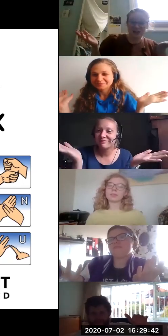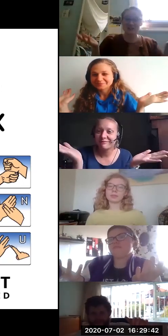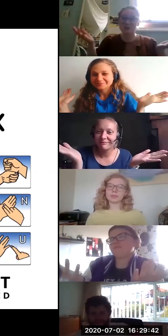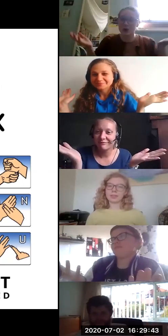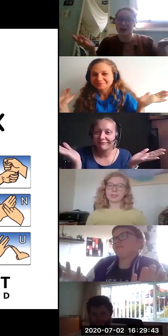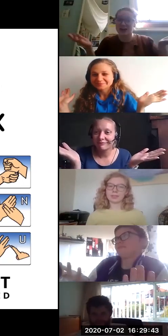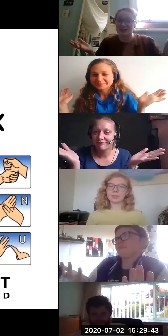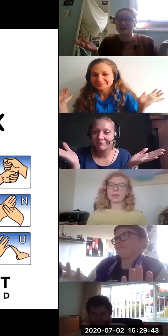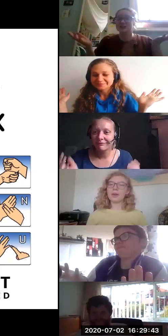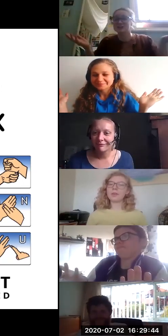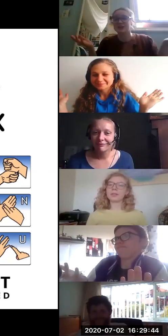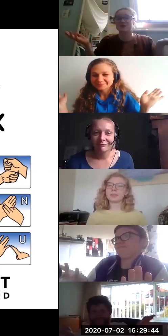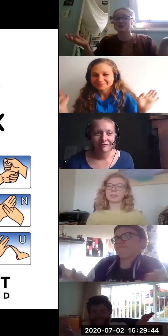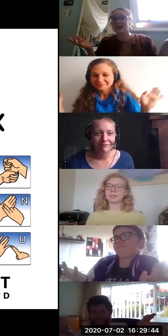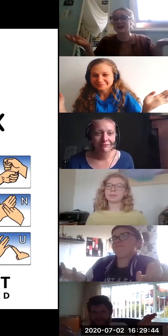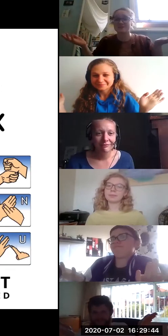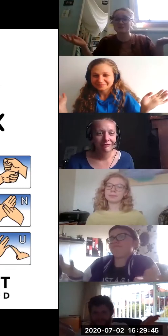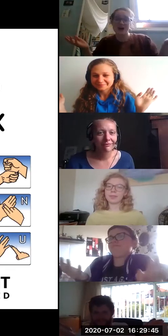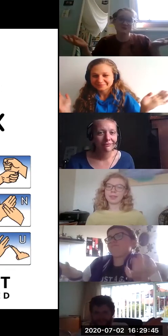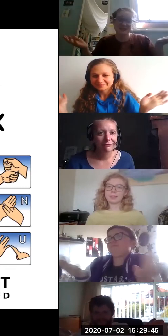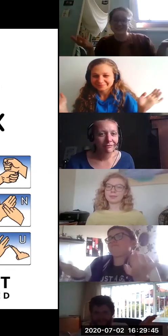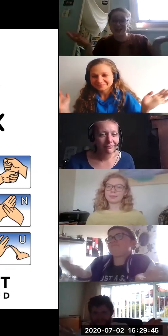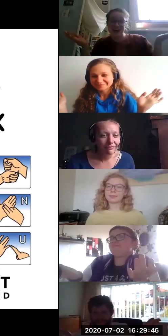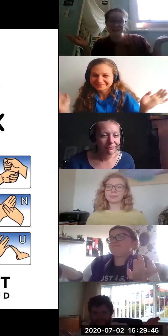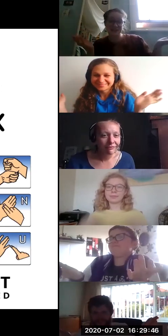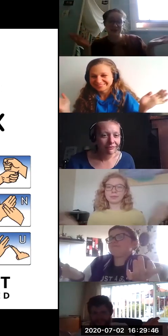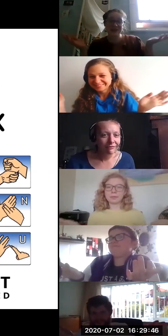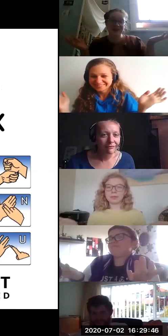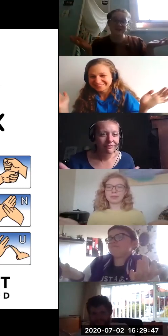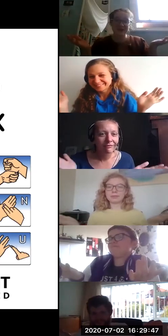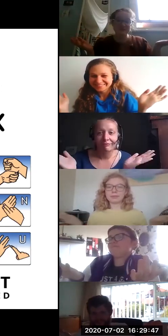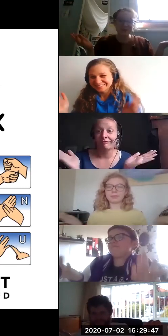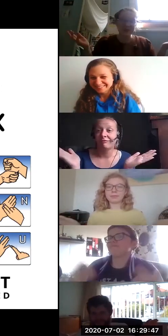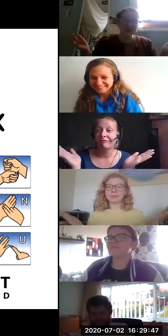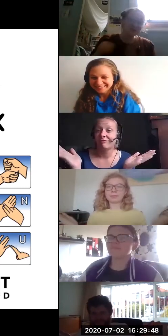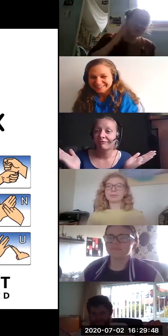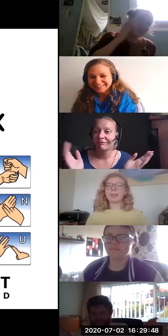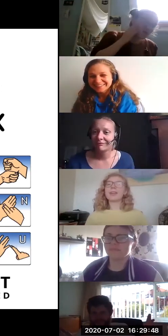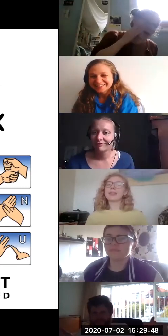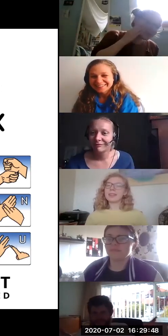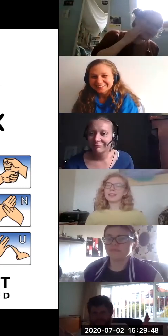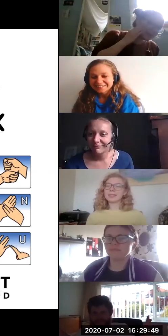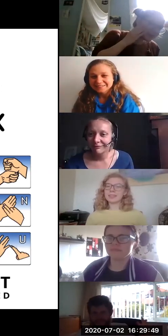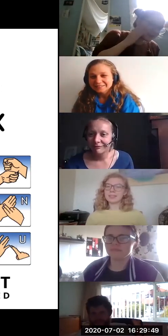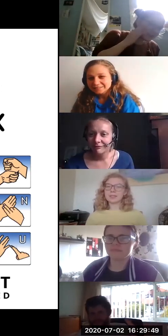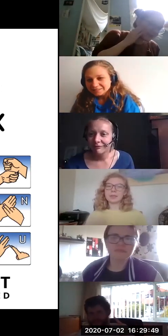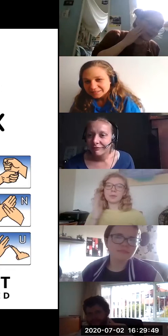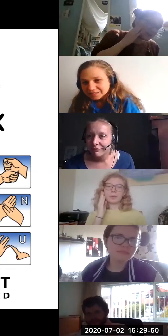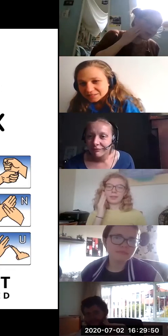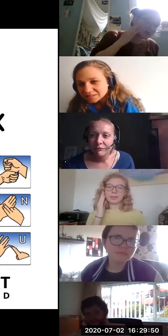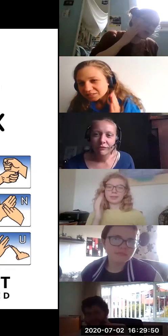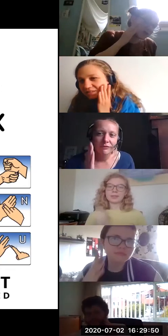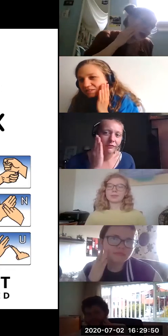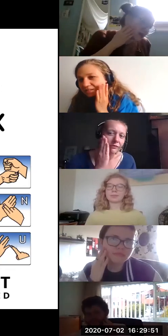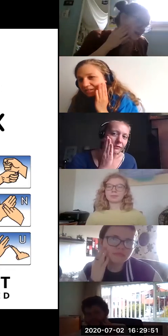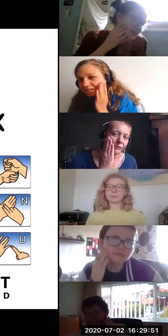What? And you sort of like do a little shake as well, just to like add to it as well. Got when. So